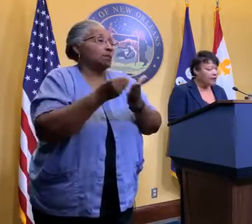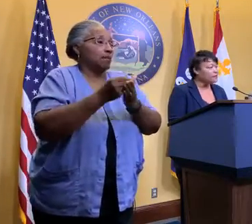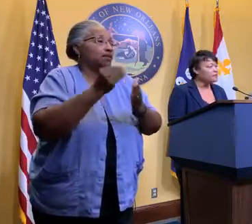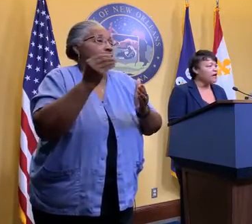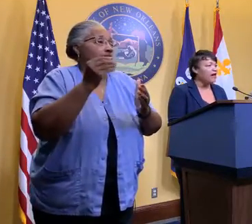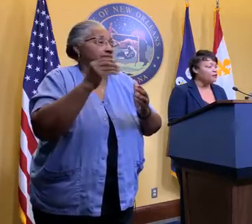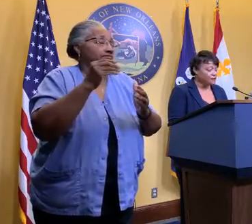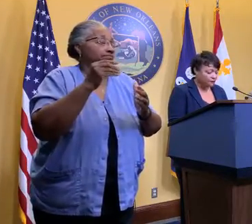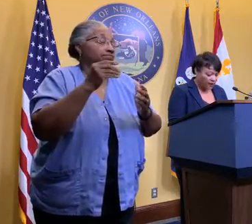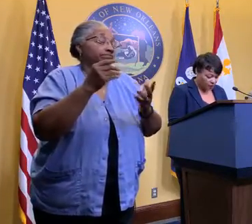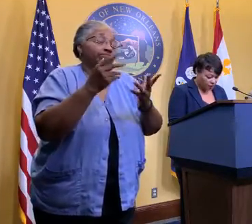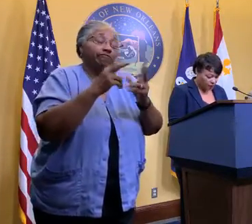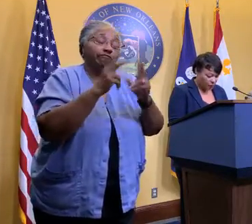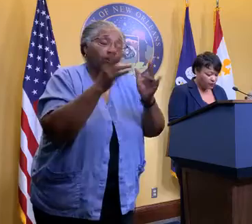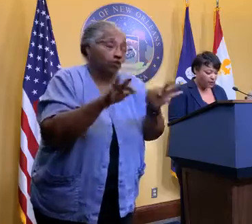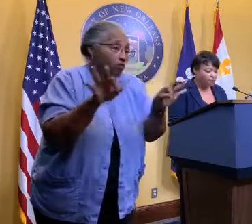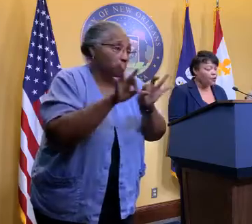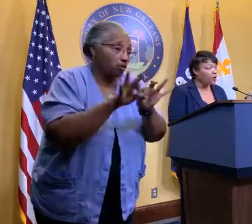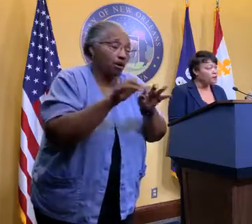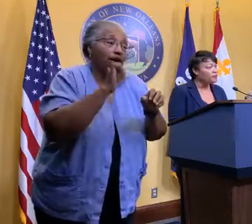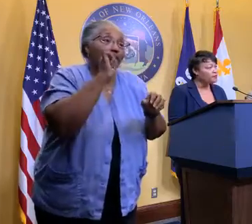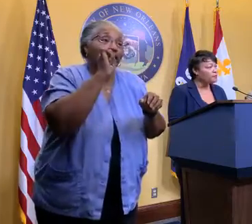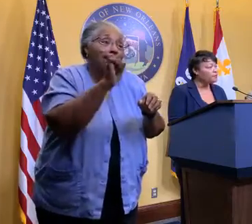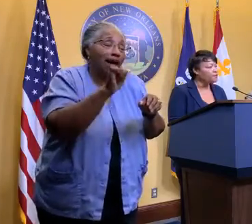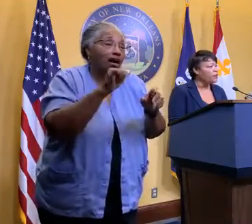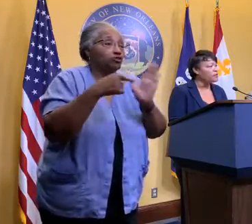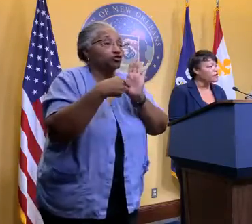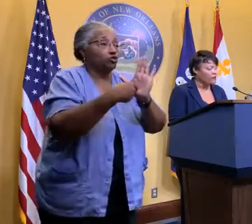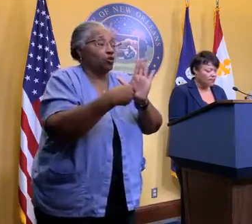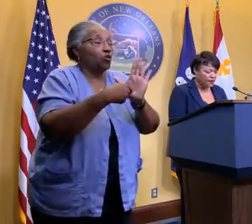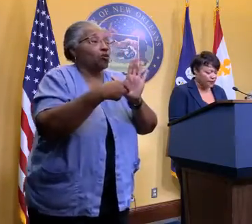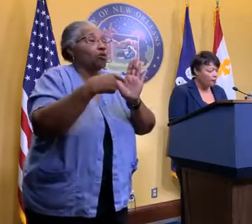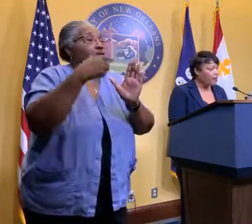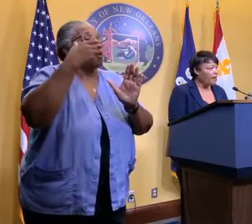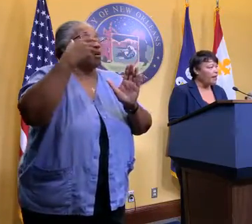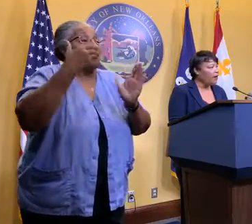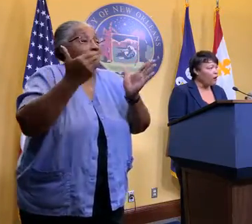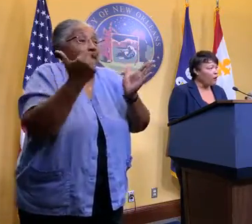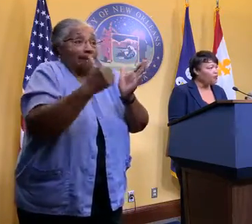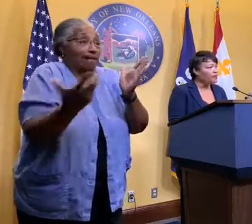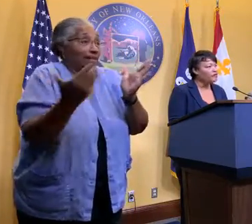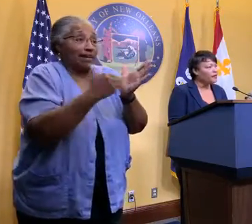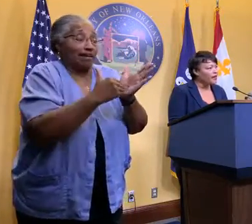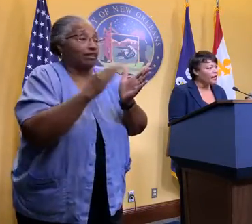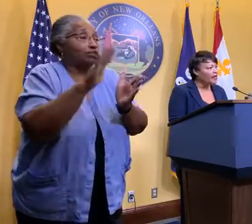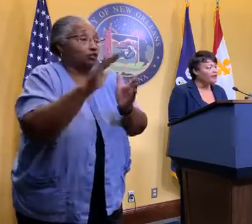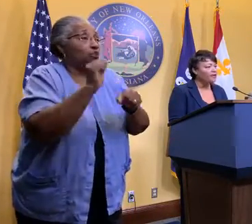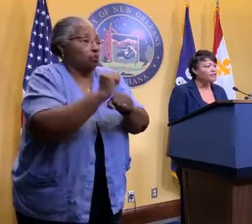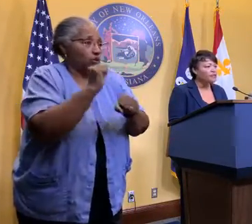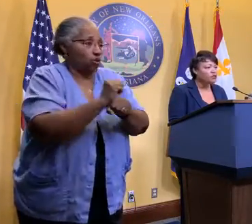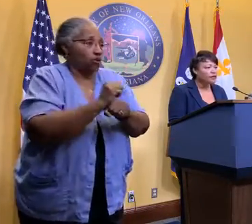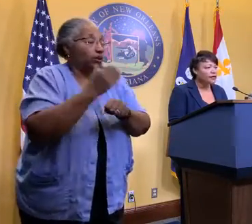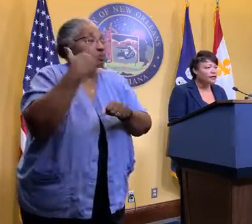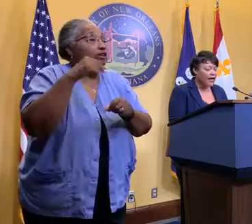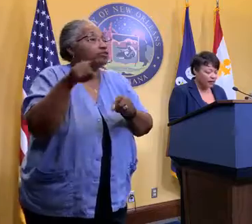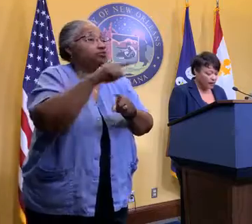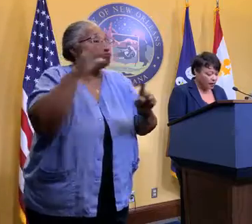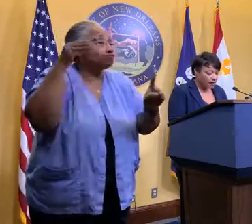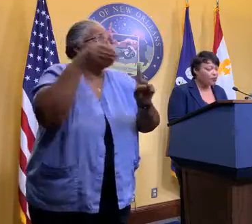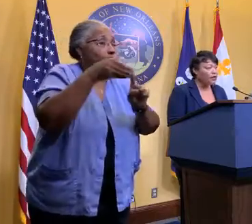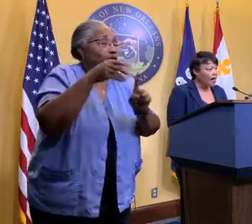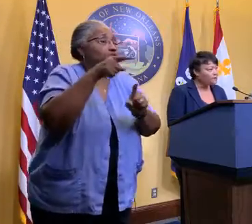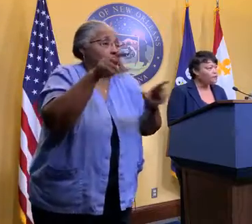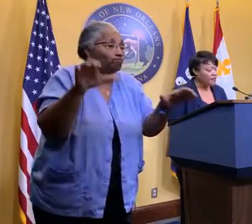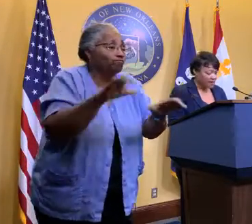important. It is not a reflection on the performance of our people at all. They're dedicated, they demonstrated